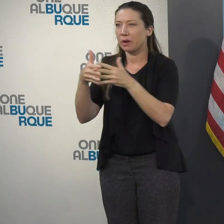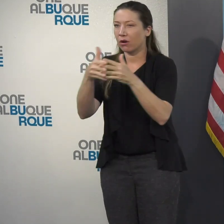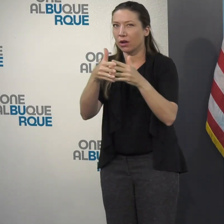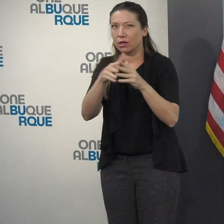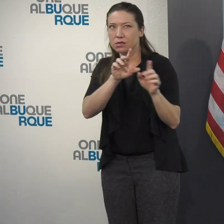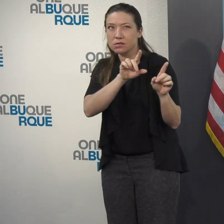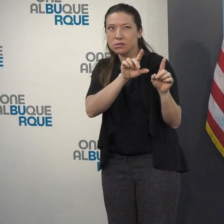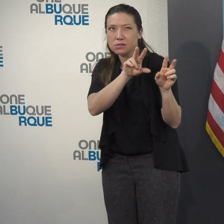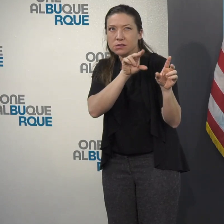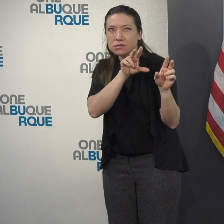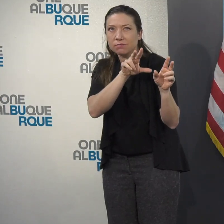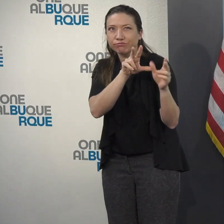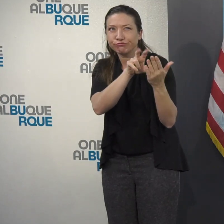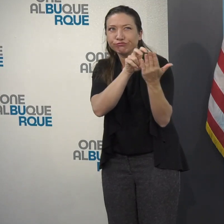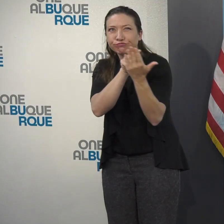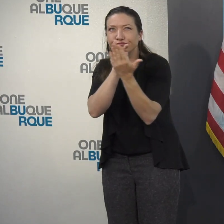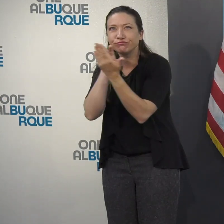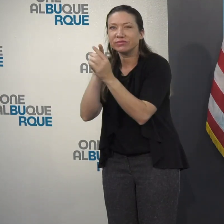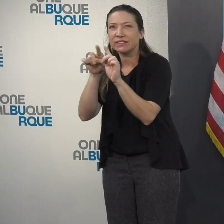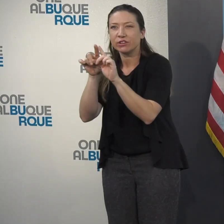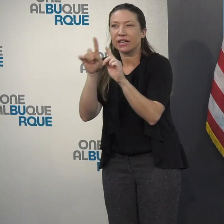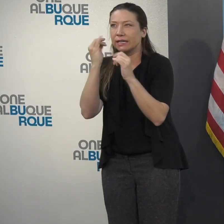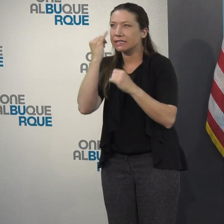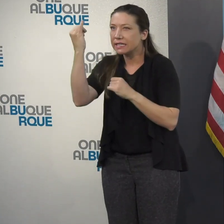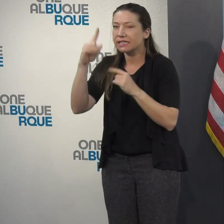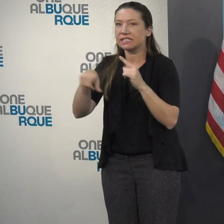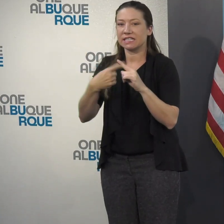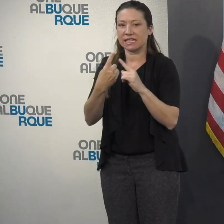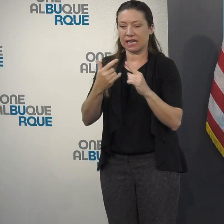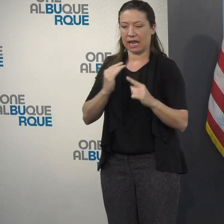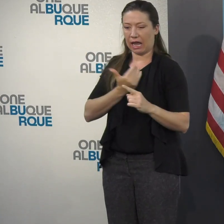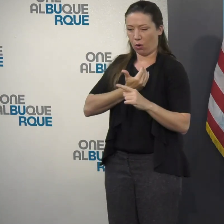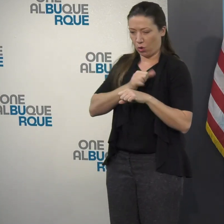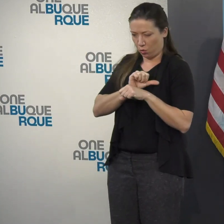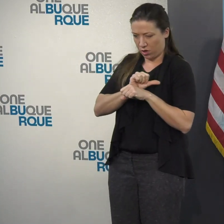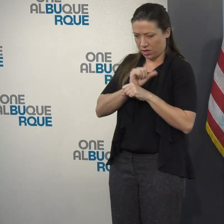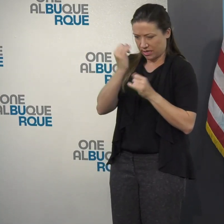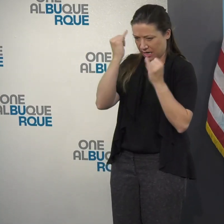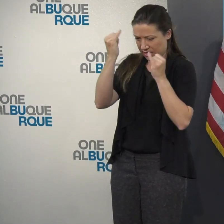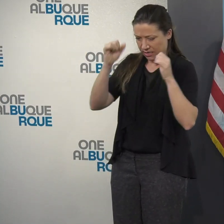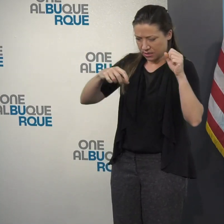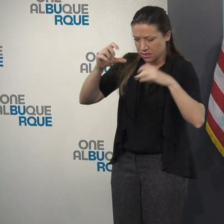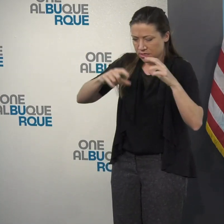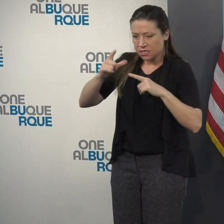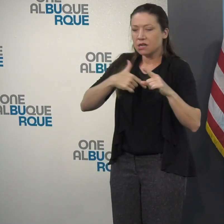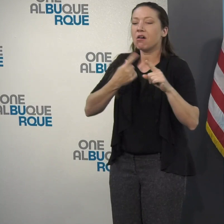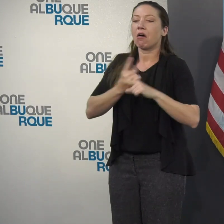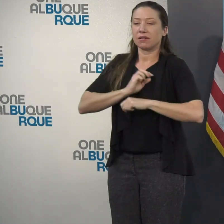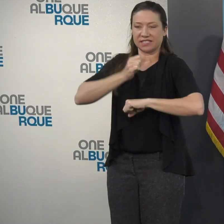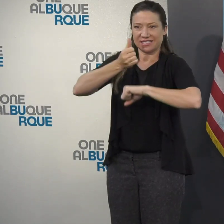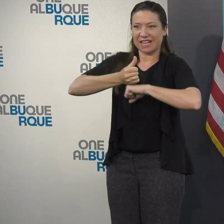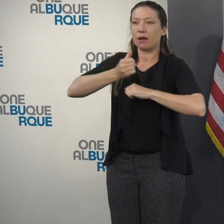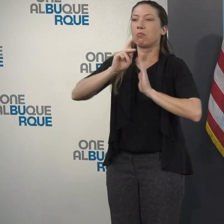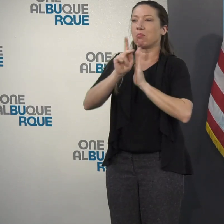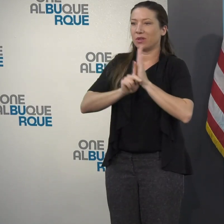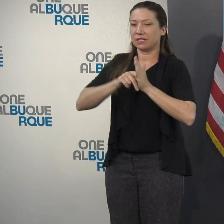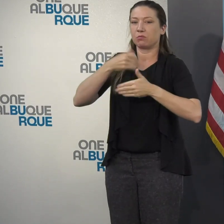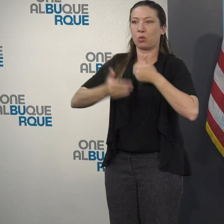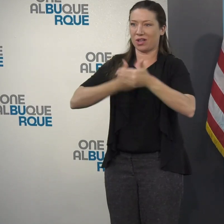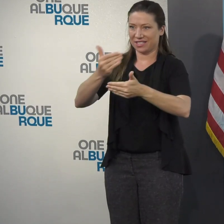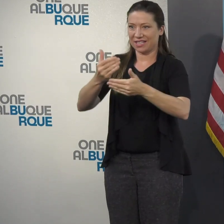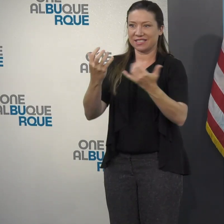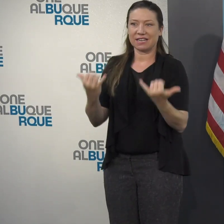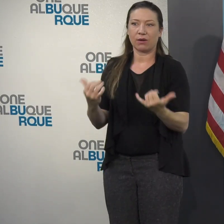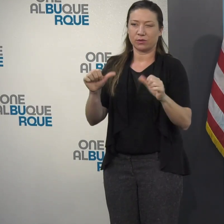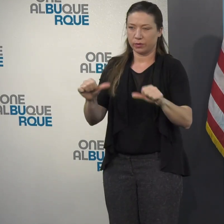ideas from them, and this is an accumulation of some of our own internal work as well as what we've seen other departments do to be successful in